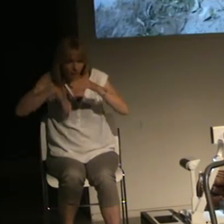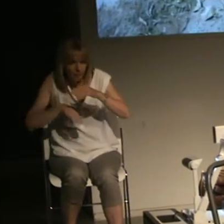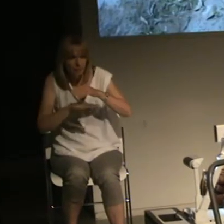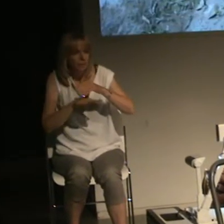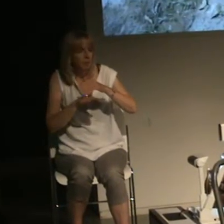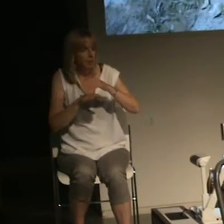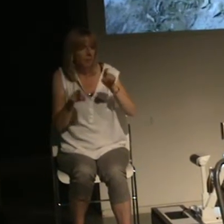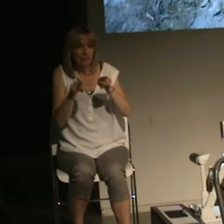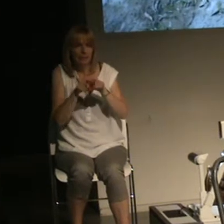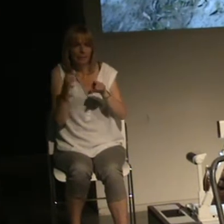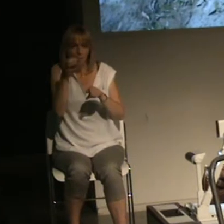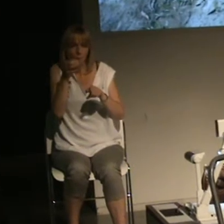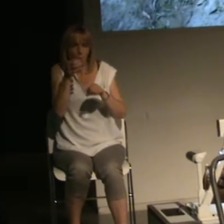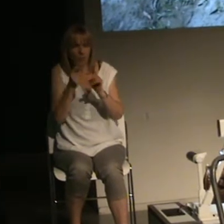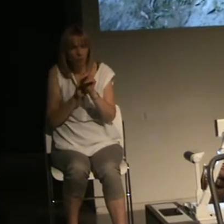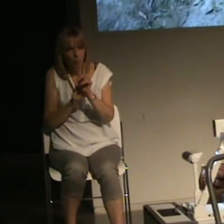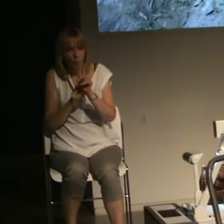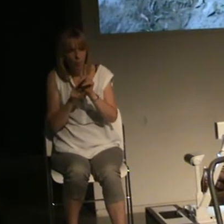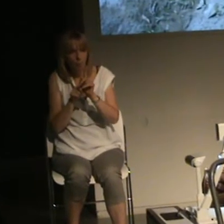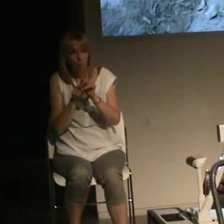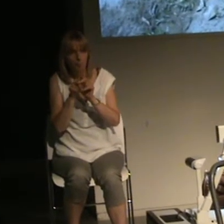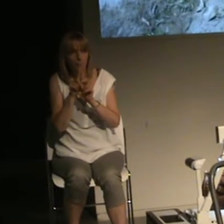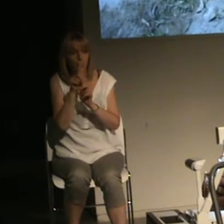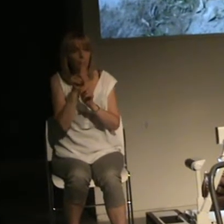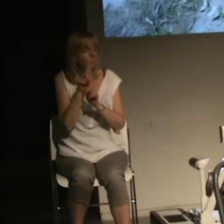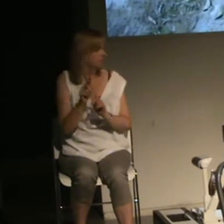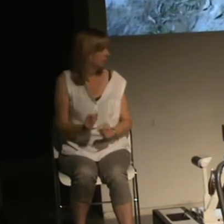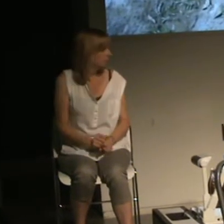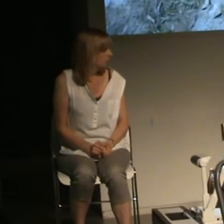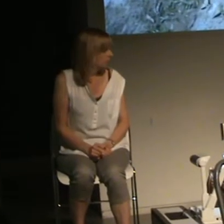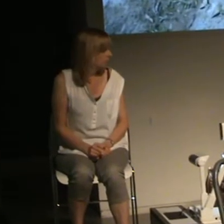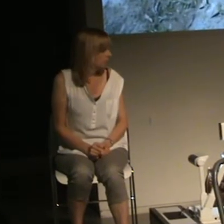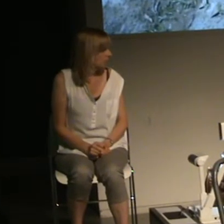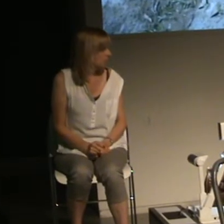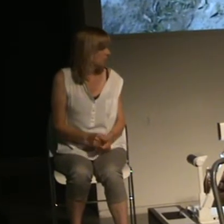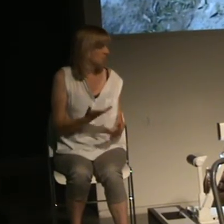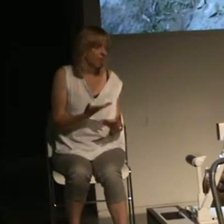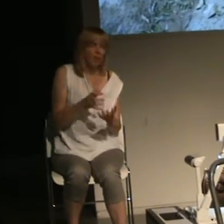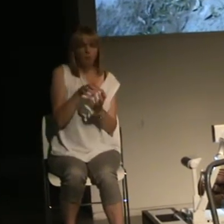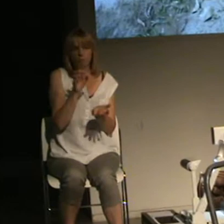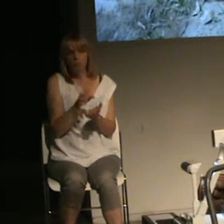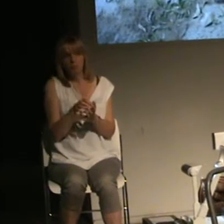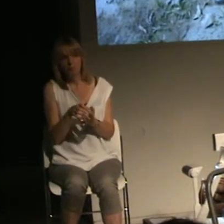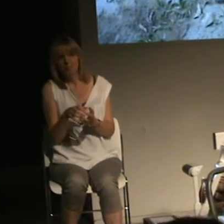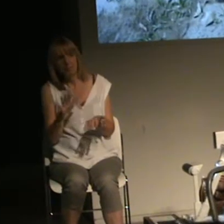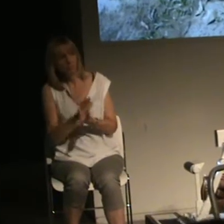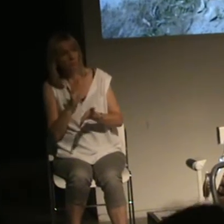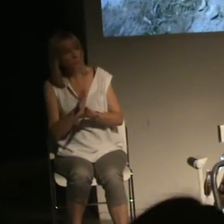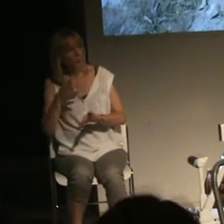and it pushes through. The thing is with crocodiles, as they're enjoying life, biting into